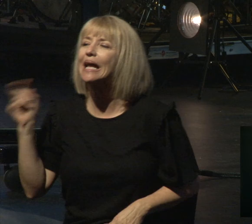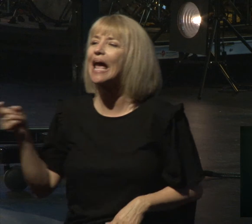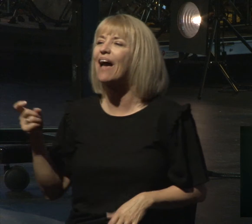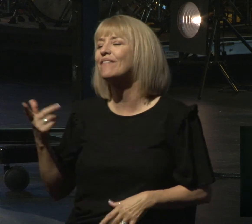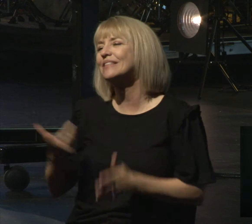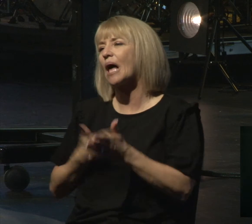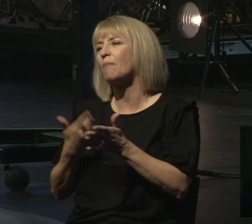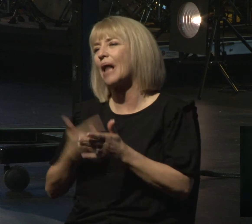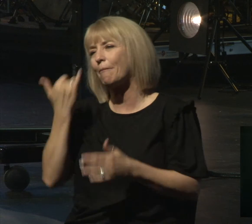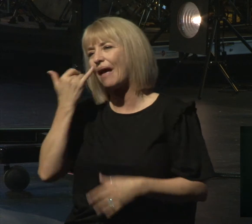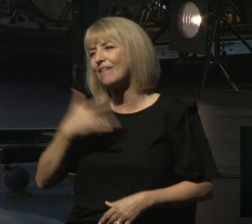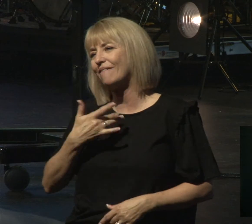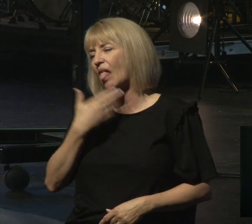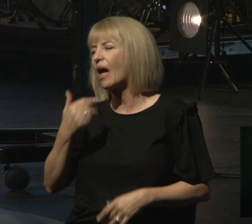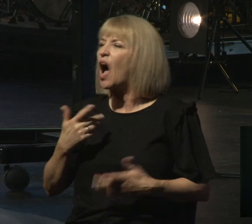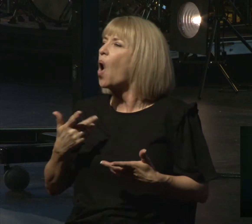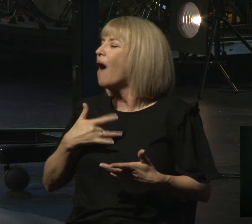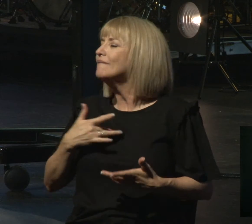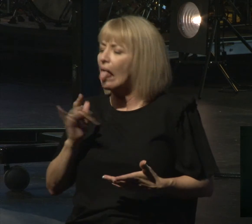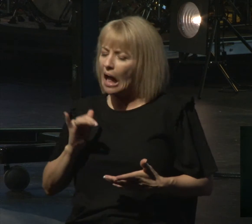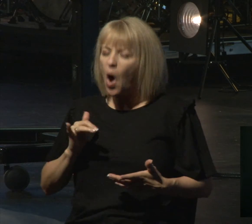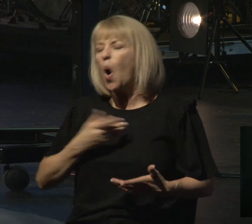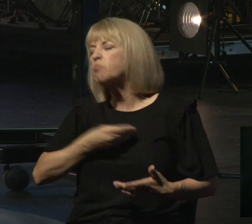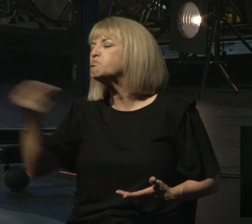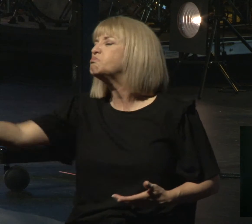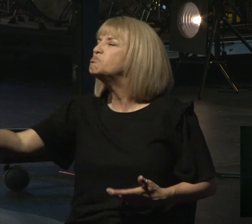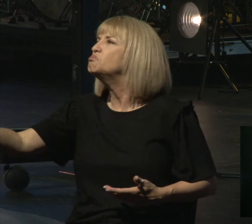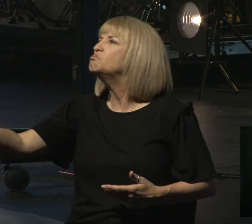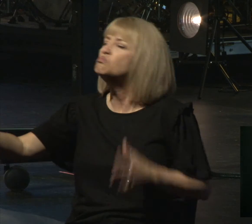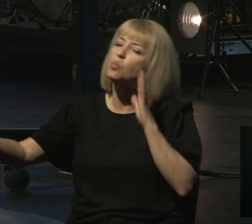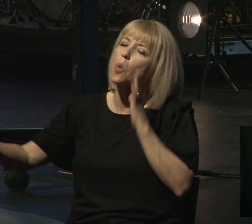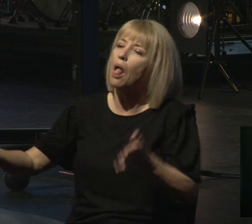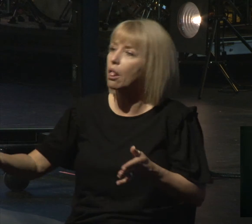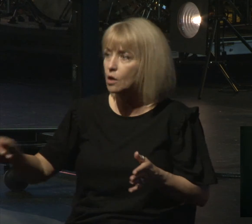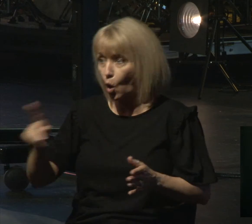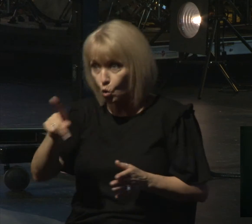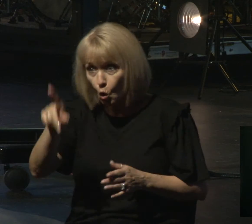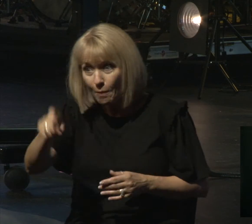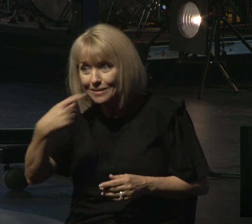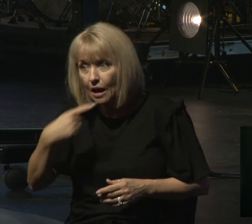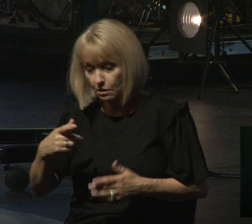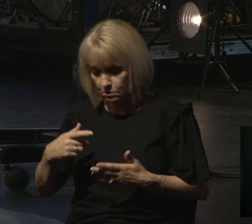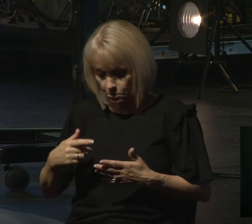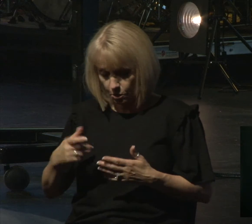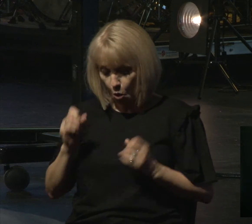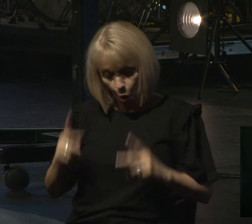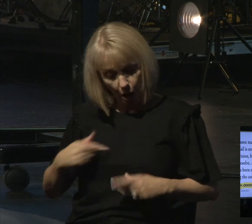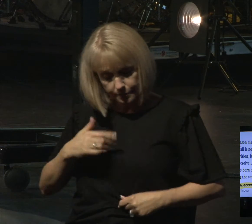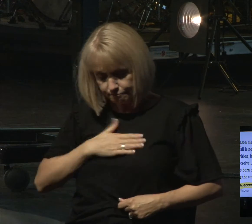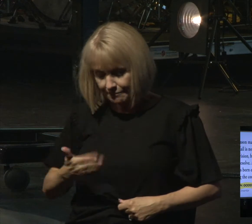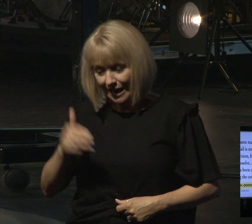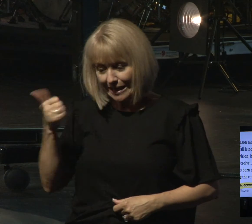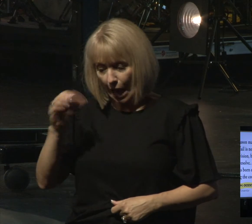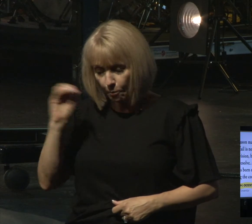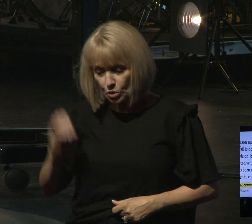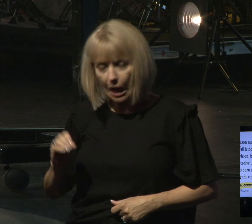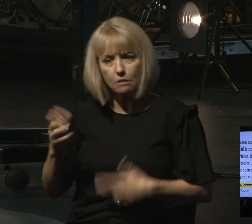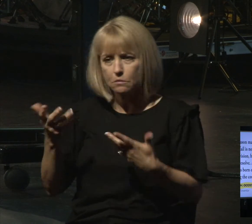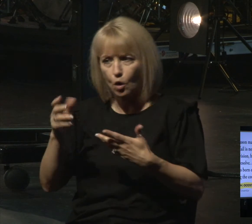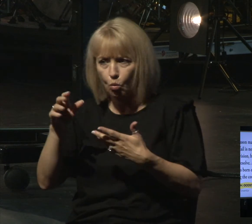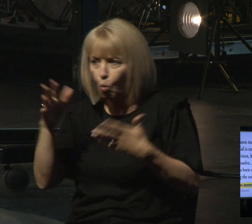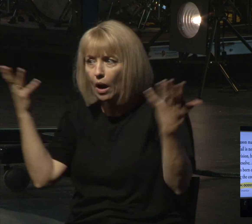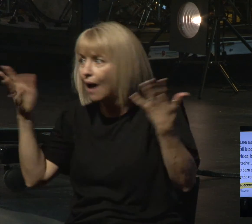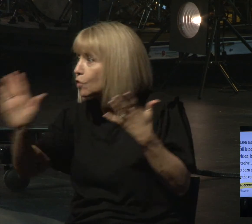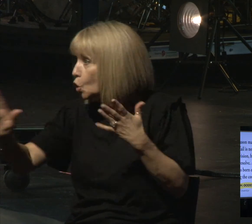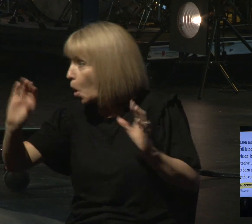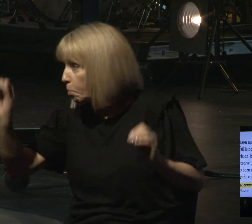my heartstrings are pulled, and said, Jesus, no matter what comes, this is the percent that I'm going to give over to you. And the thing that we need to do is we need to sit